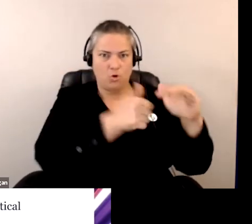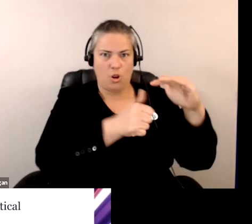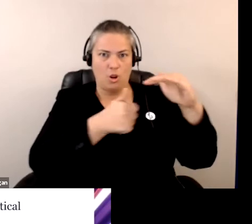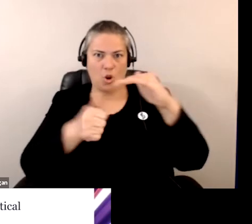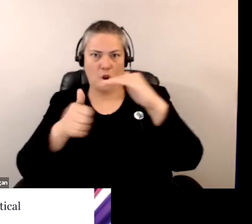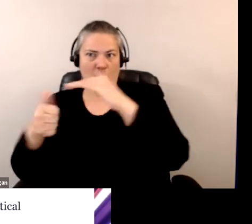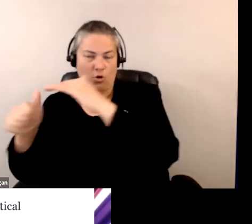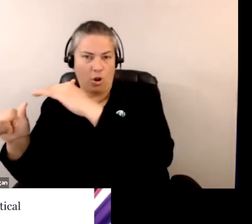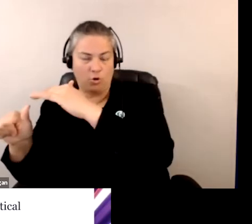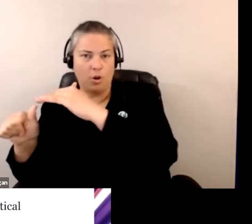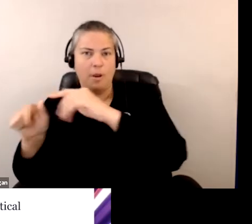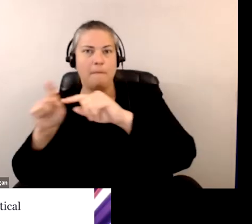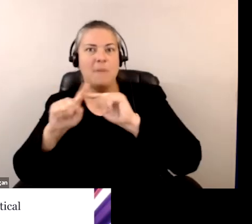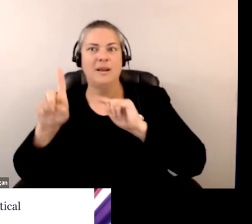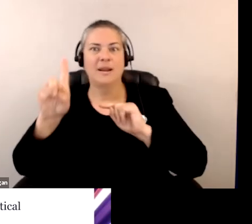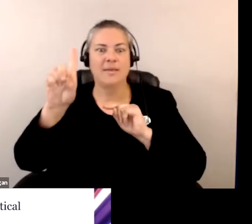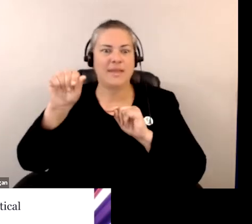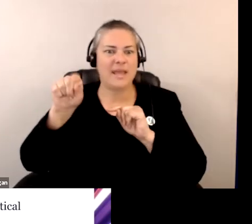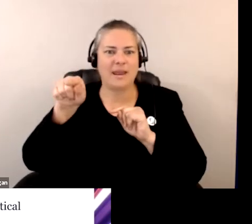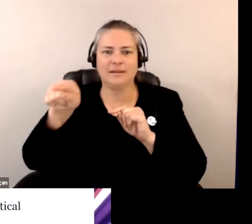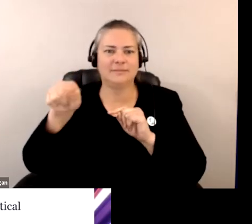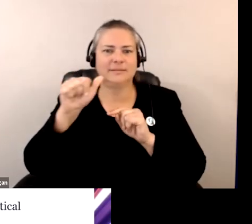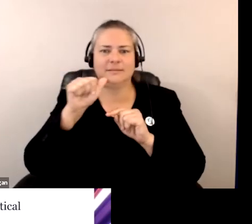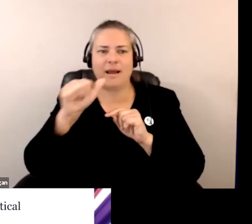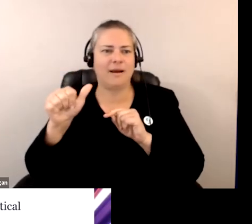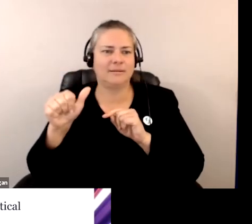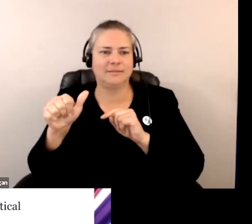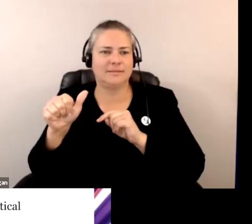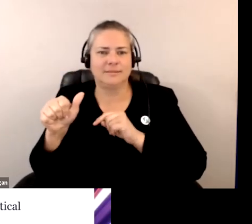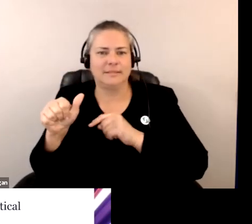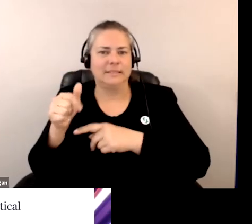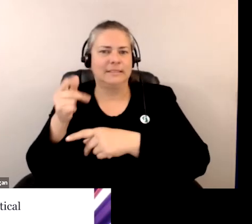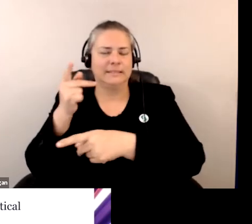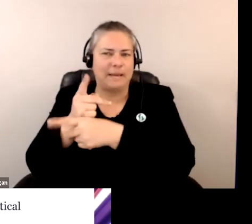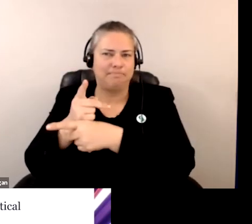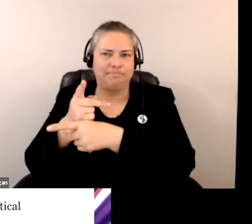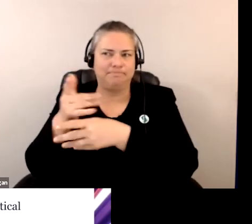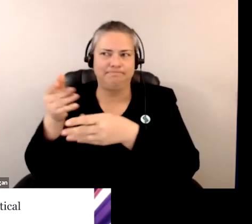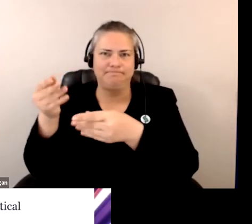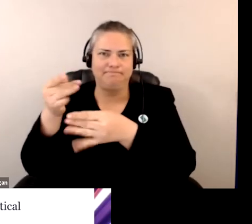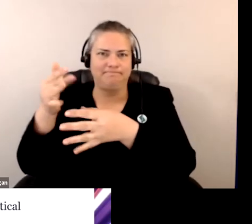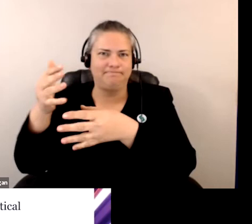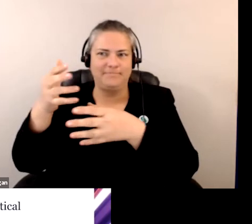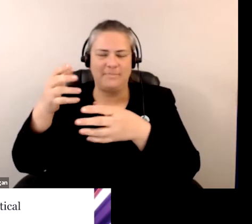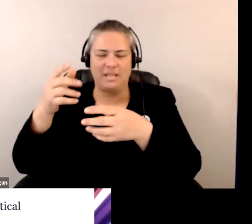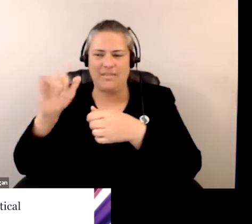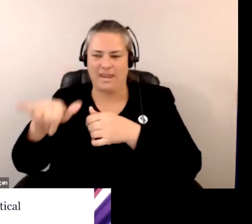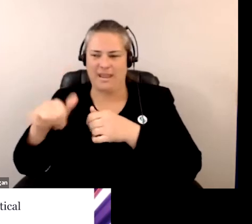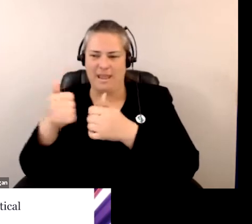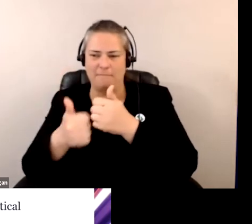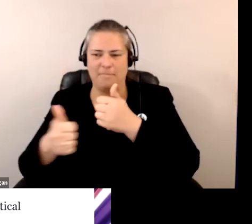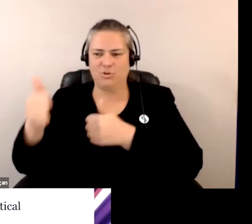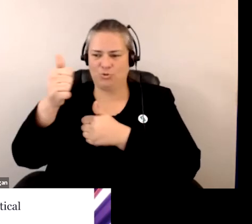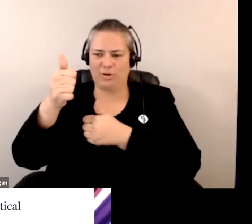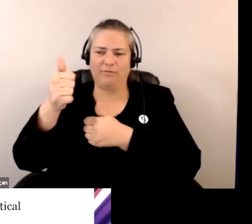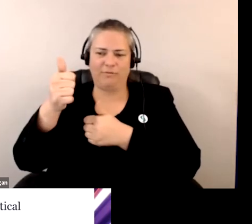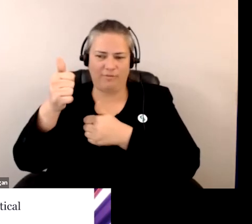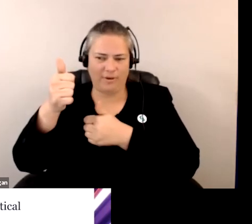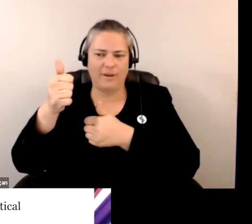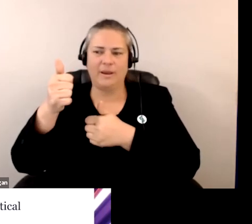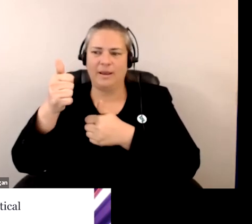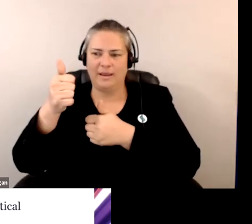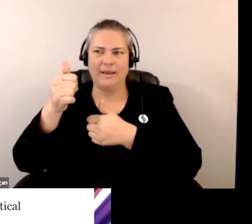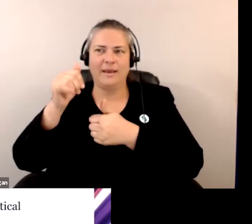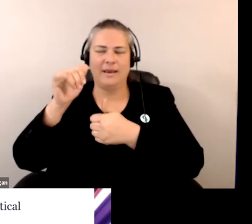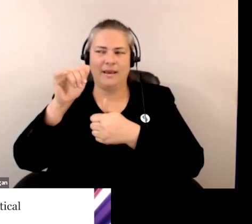the data collection hasn't kept pace. And the same thing about administrative infrastructure of education, getting more data